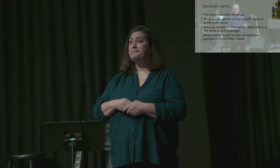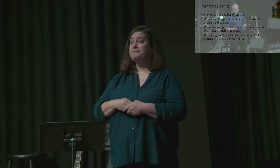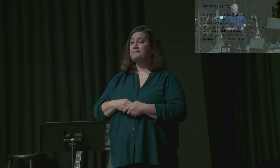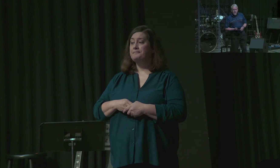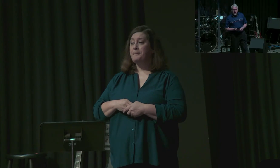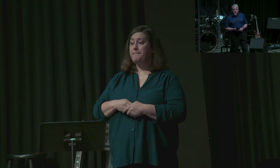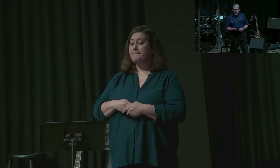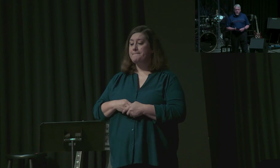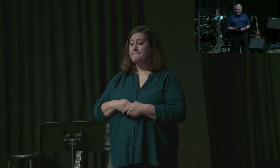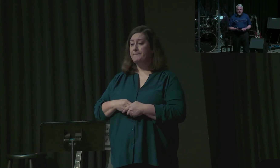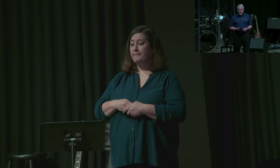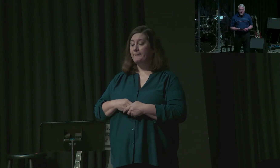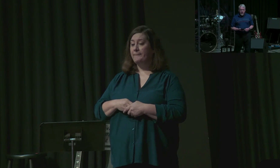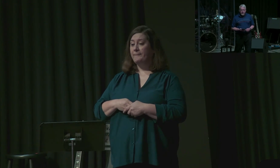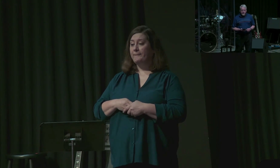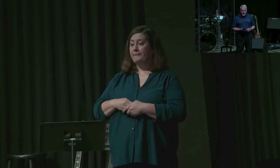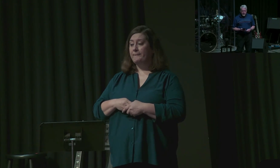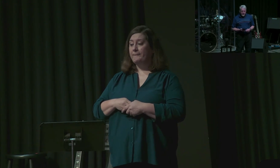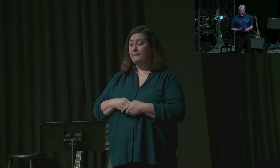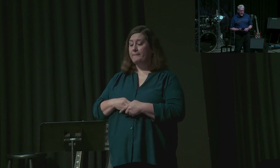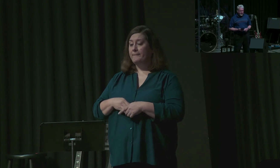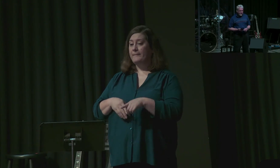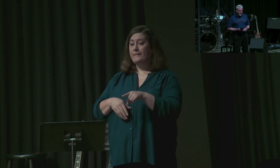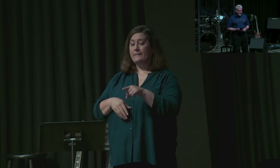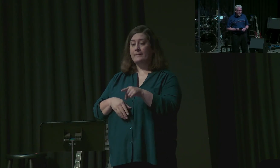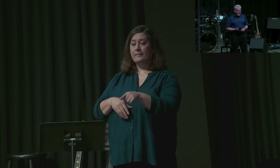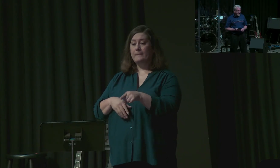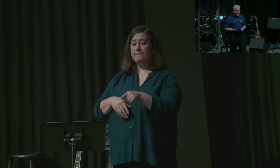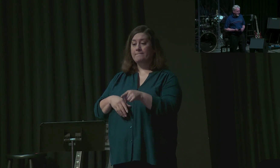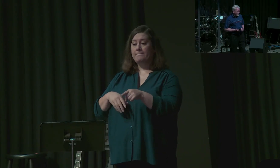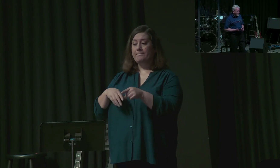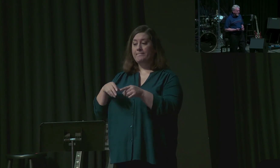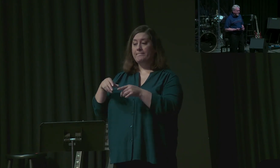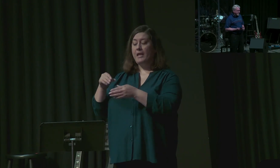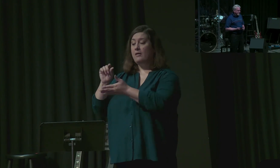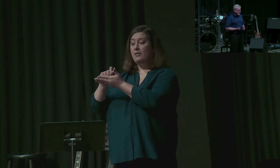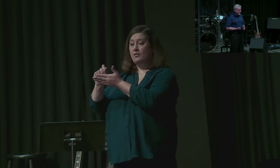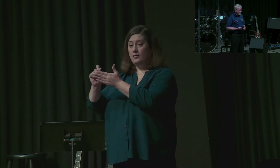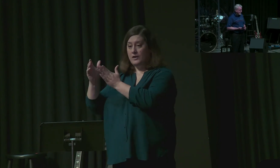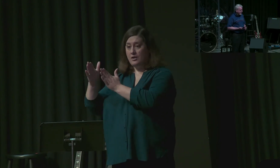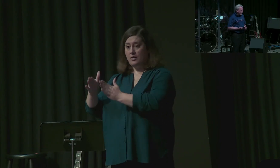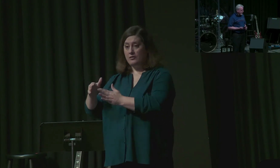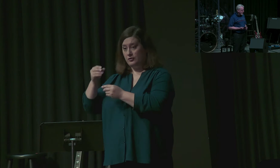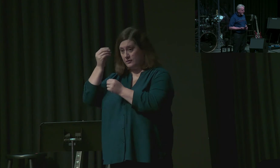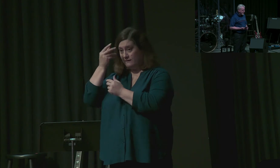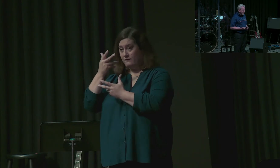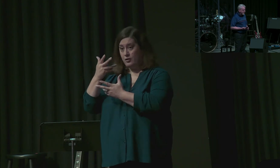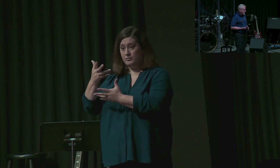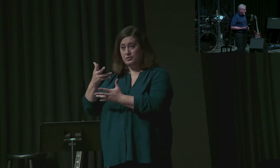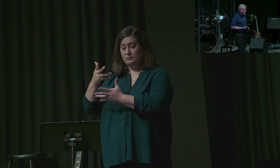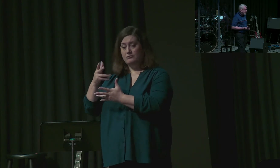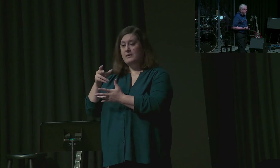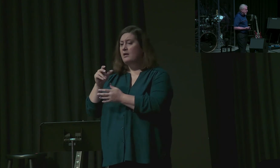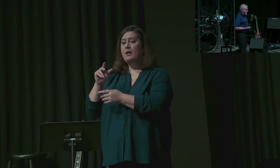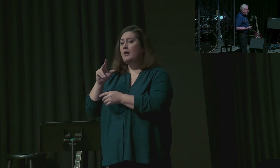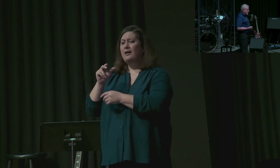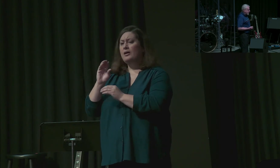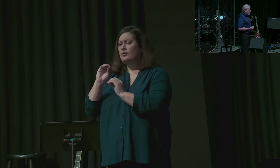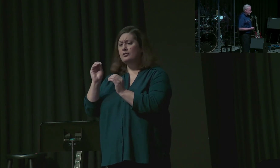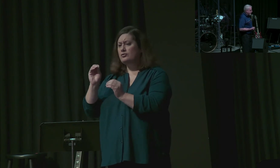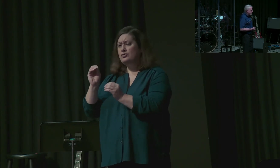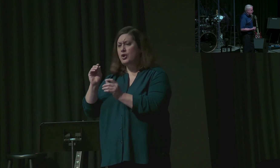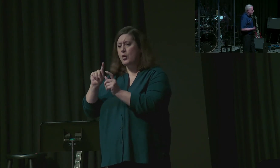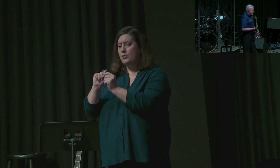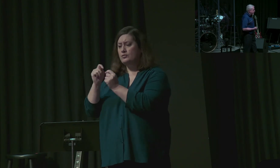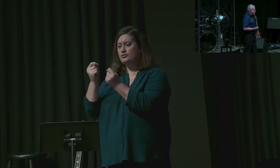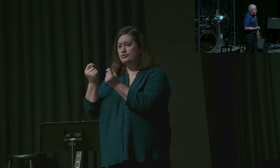For you see, there is no tribe of Joseph, is there? Ever thought about that?